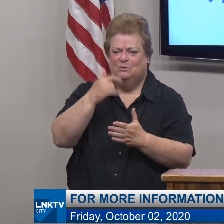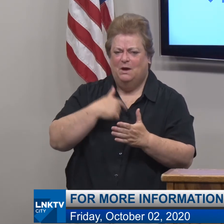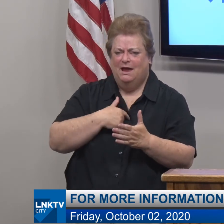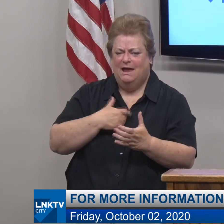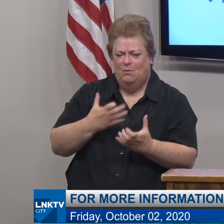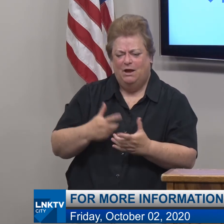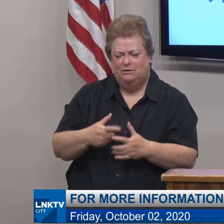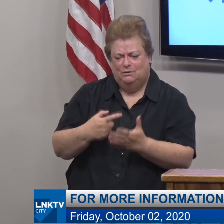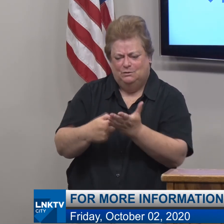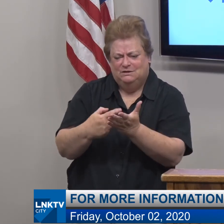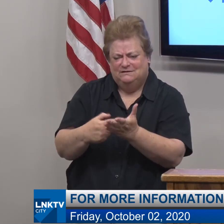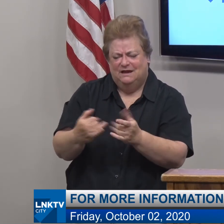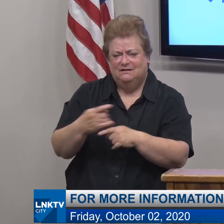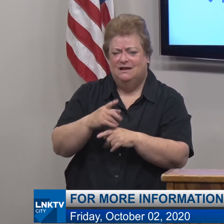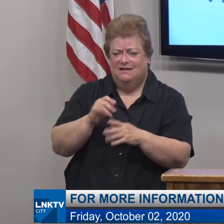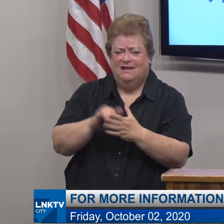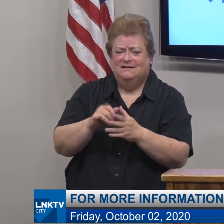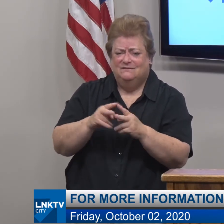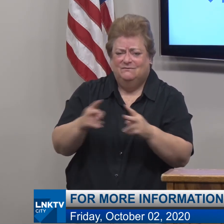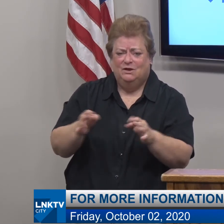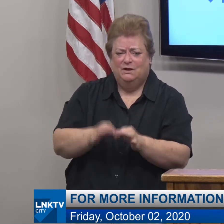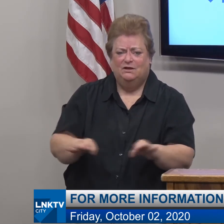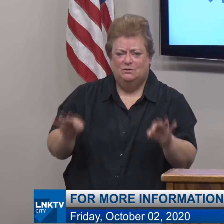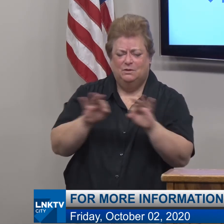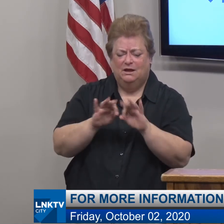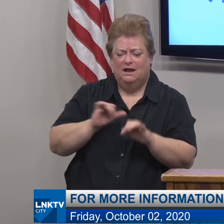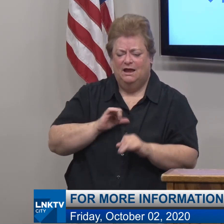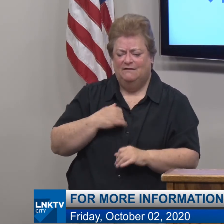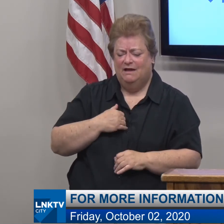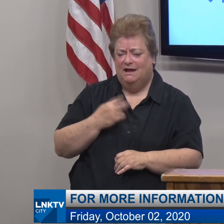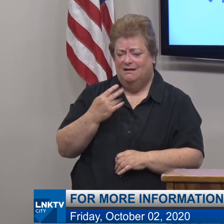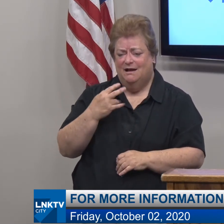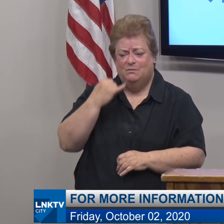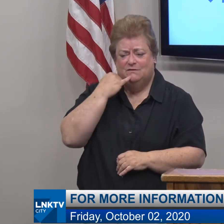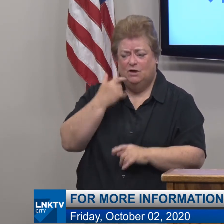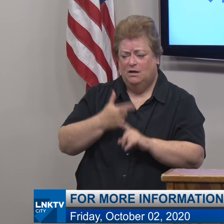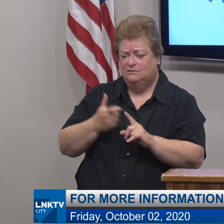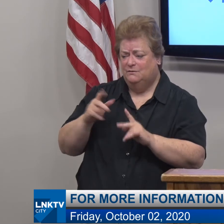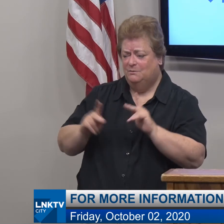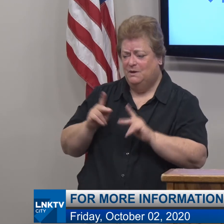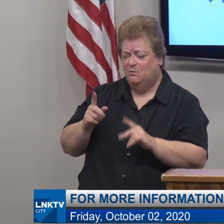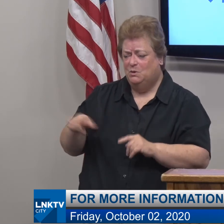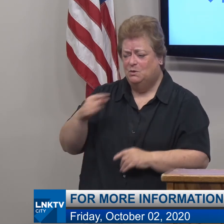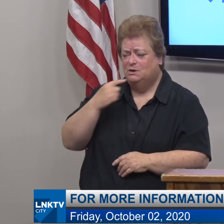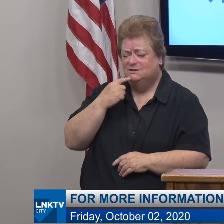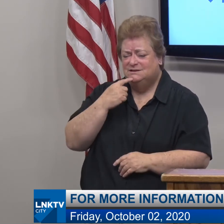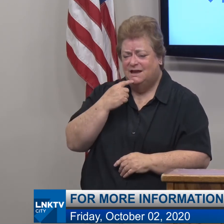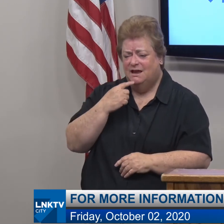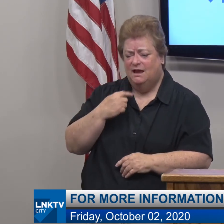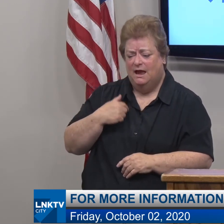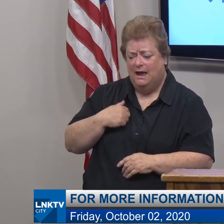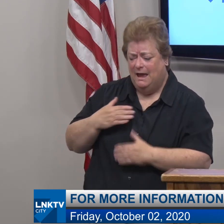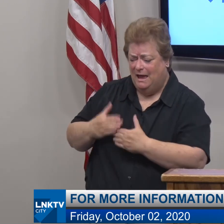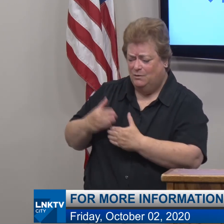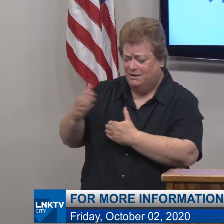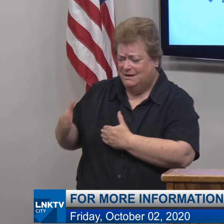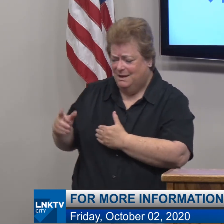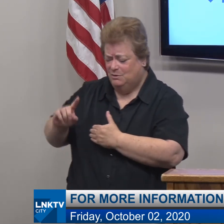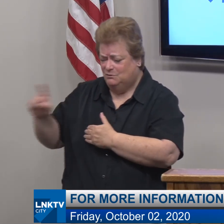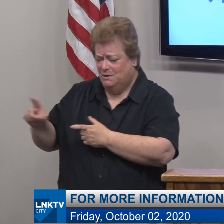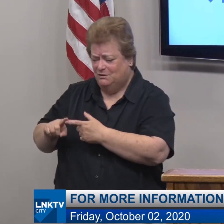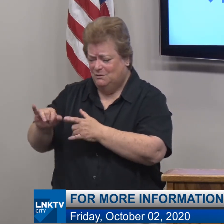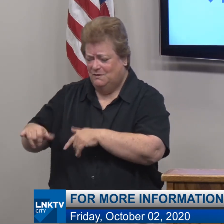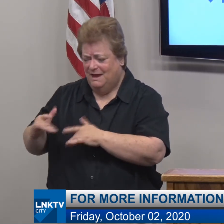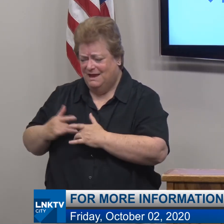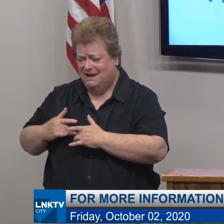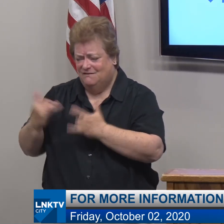critical. I can tell you that I've had a couple calls from people saying, gosh, our neighbors were at this event and they